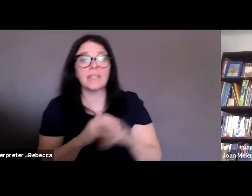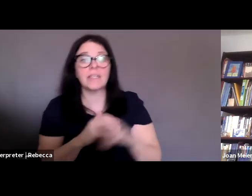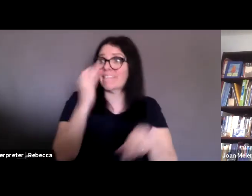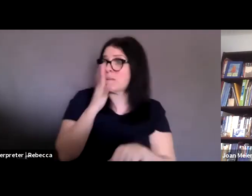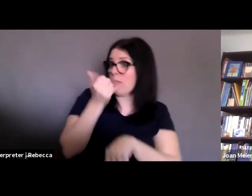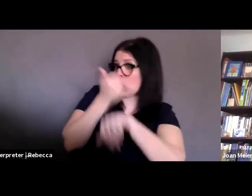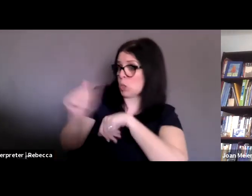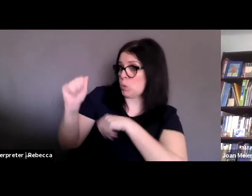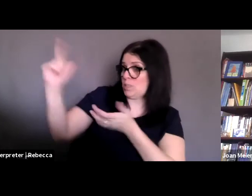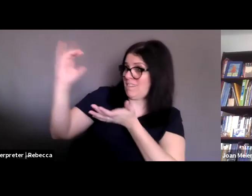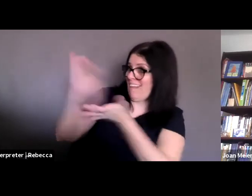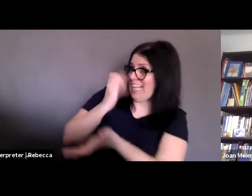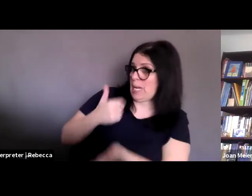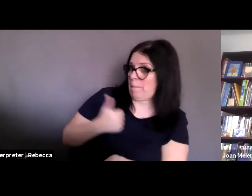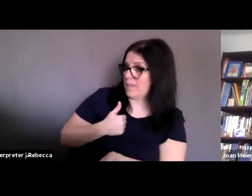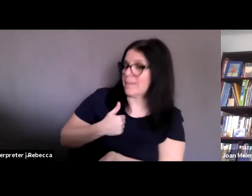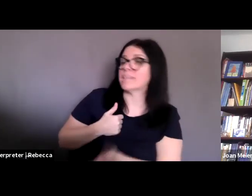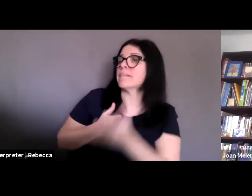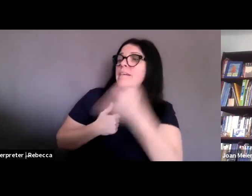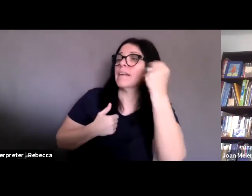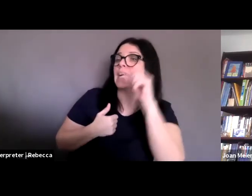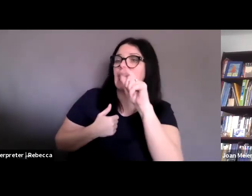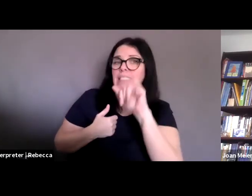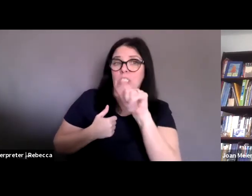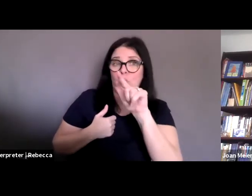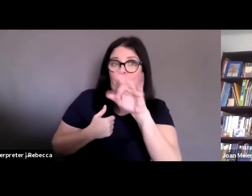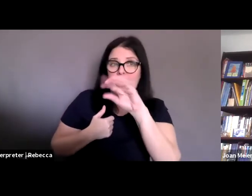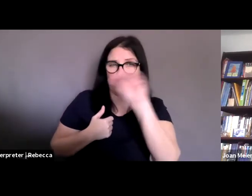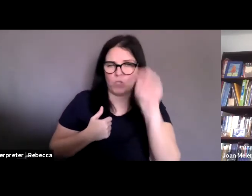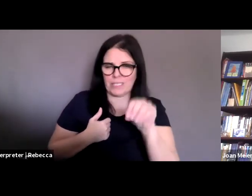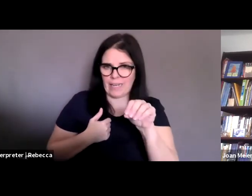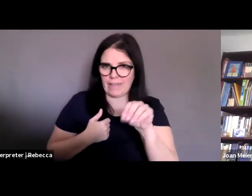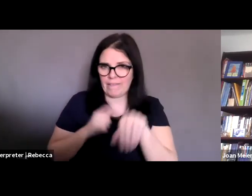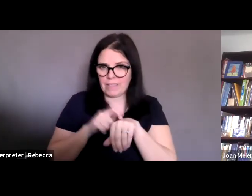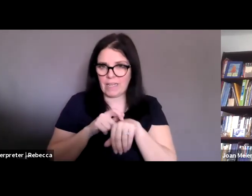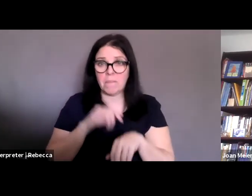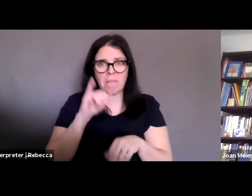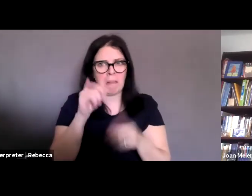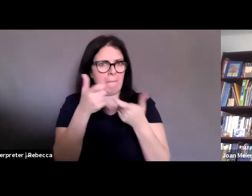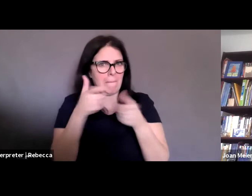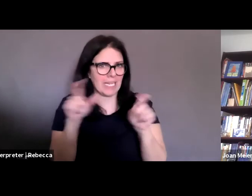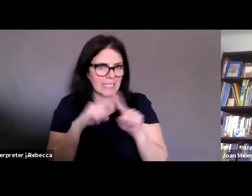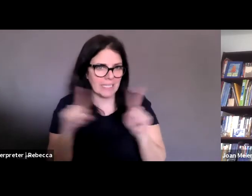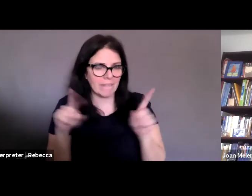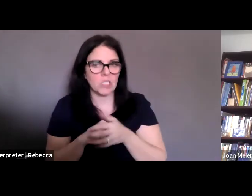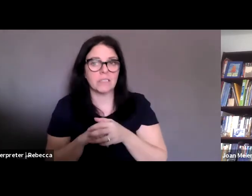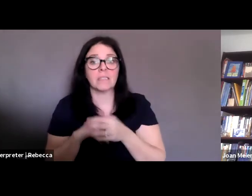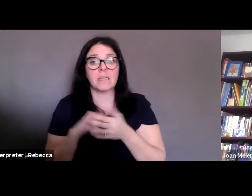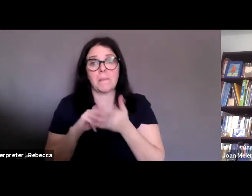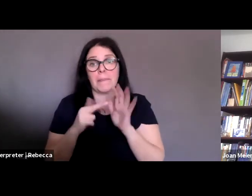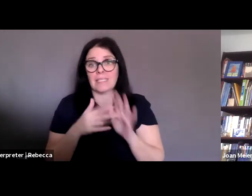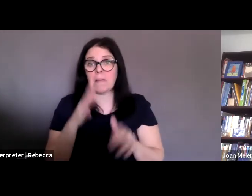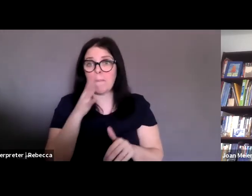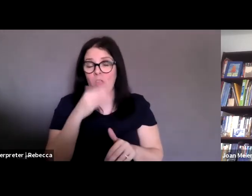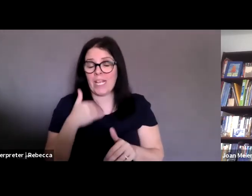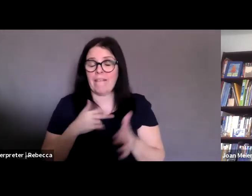only able to take custody 28% of the time. This is a statistically significant difference, and it means that mothers have twice the odds